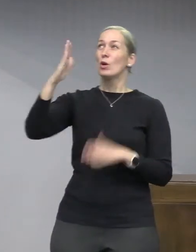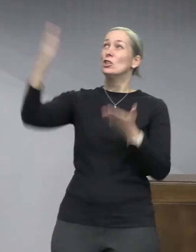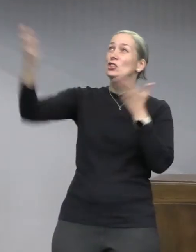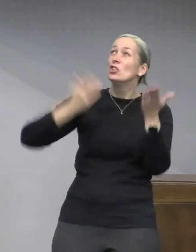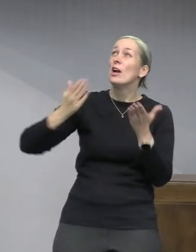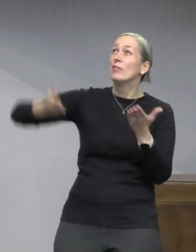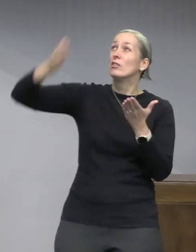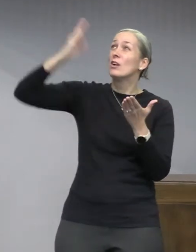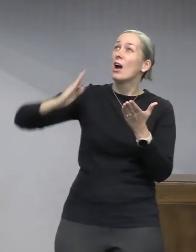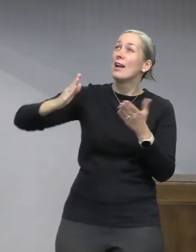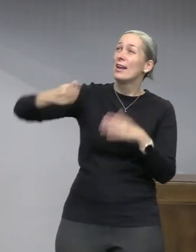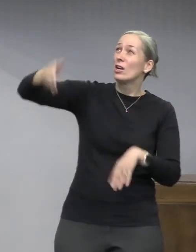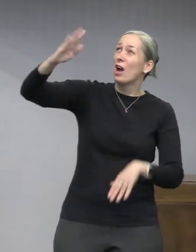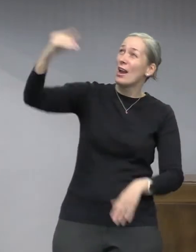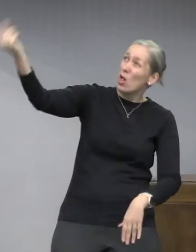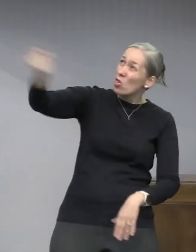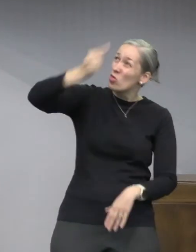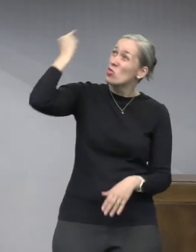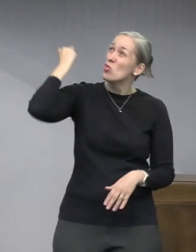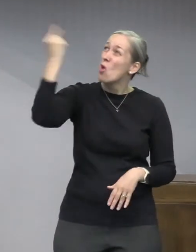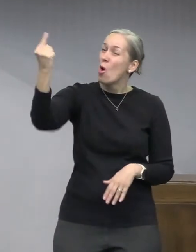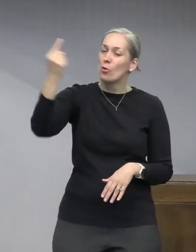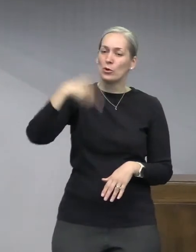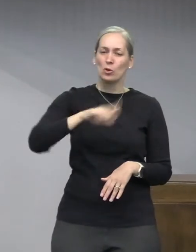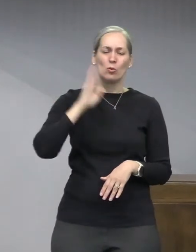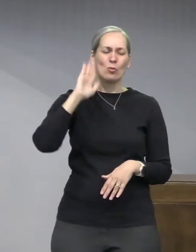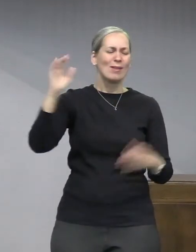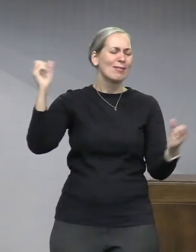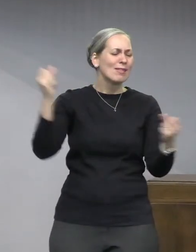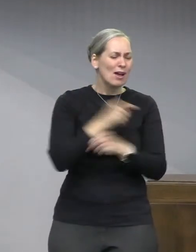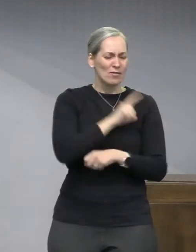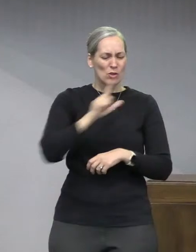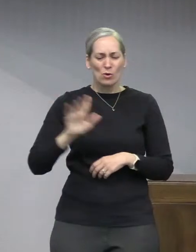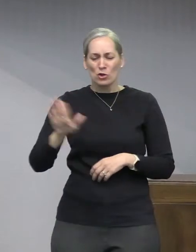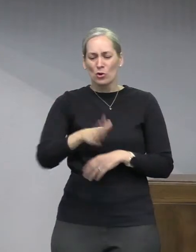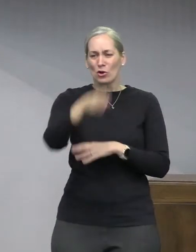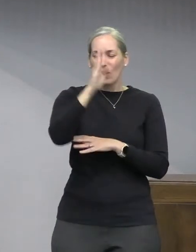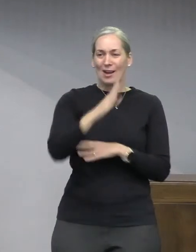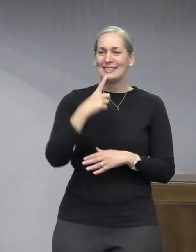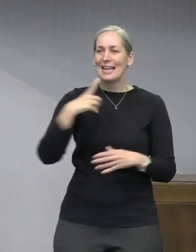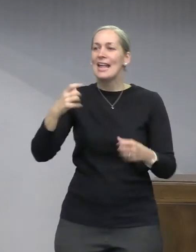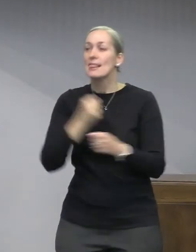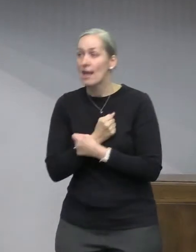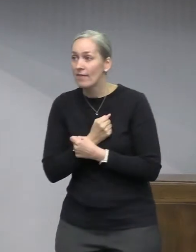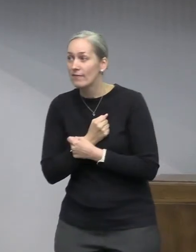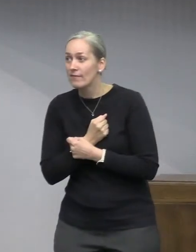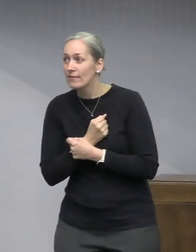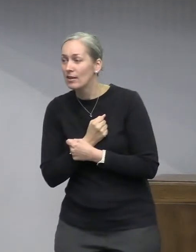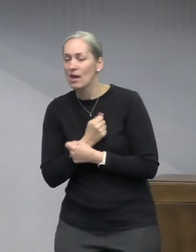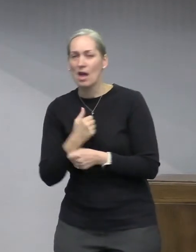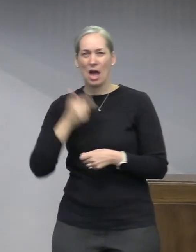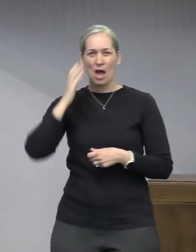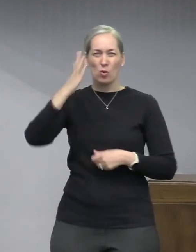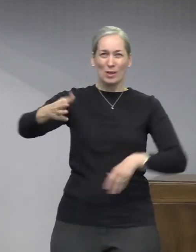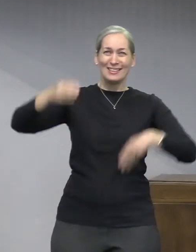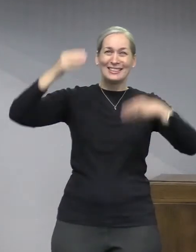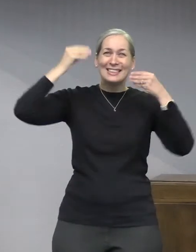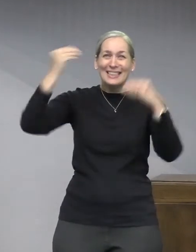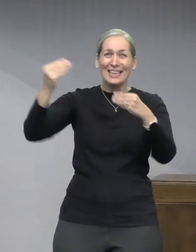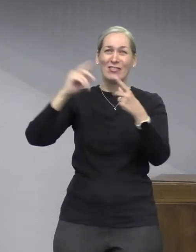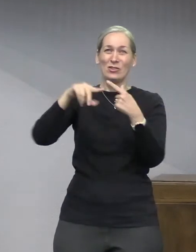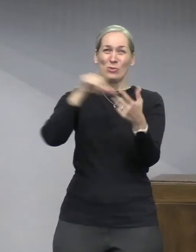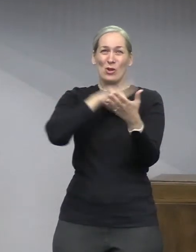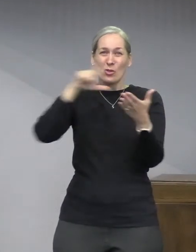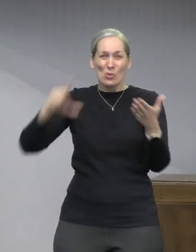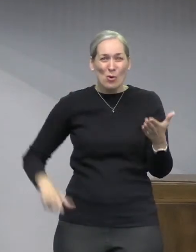God and God alone. You shall love the Lord your God. Say love. Love. I will give to the